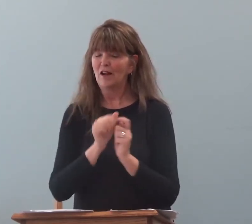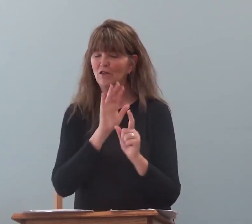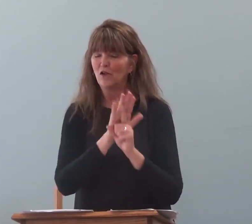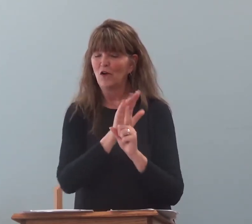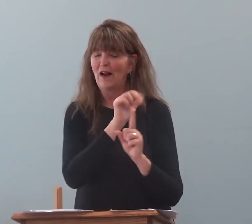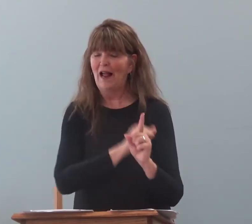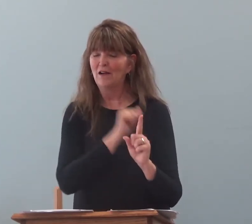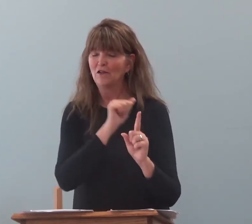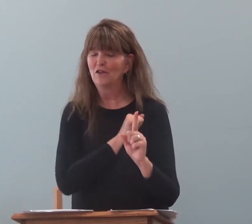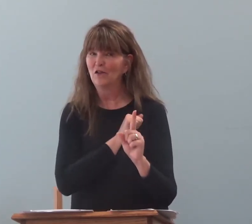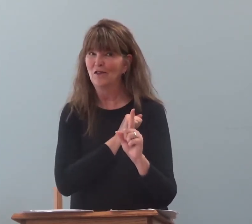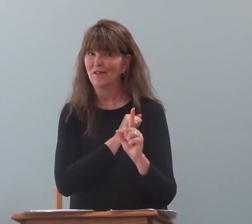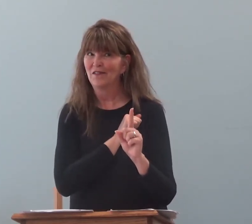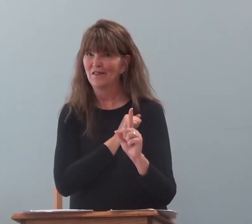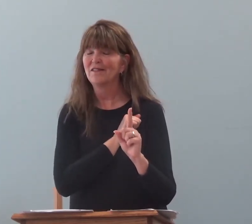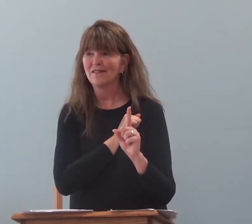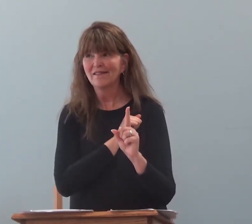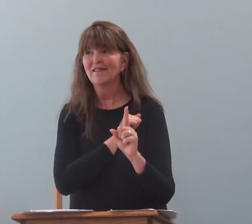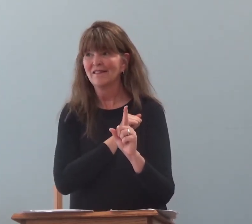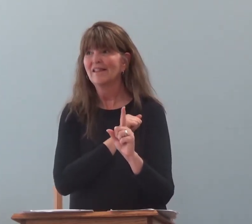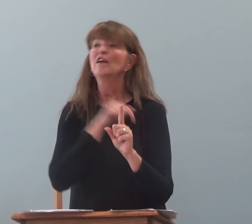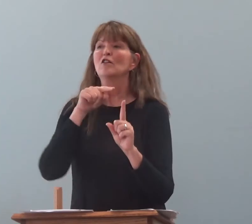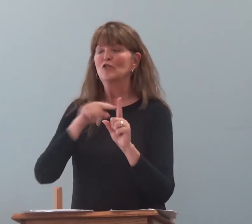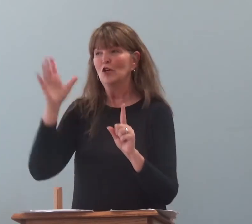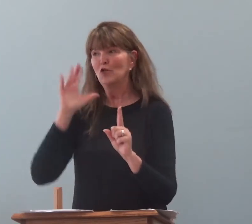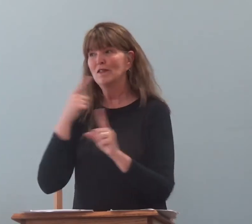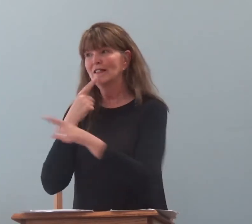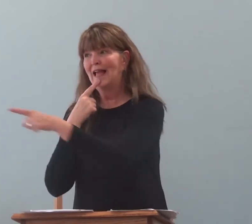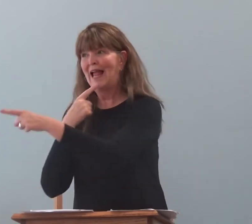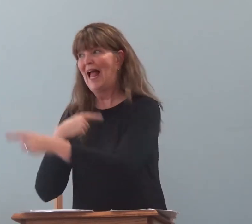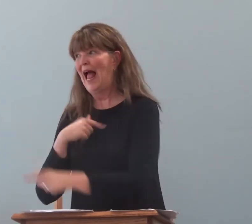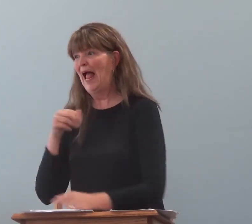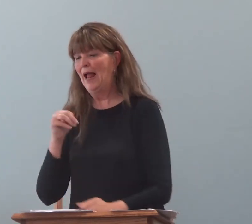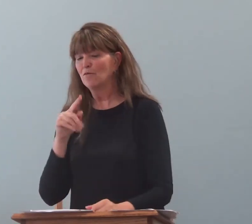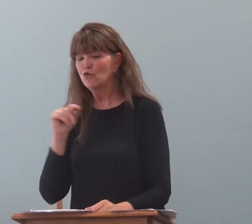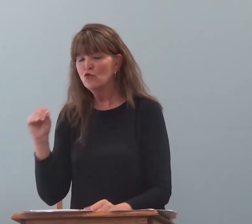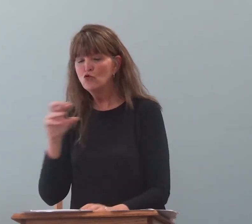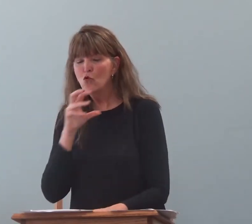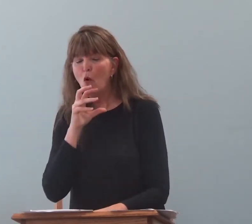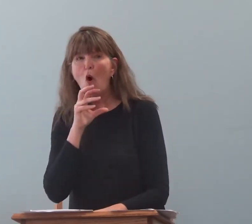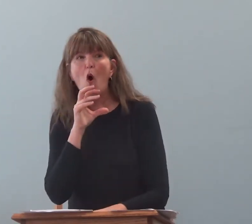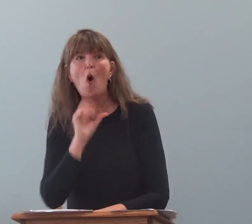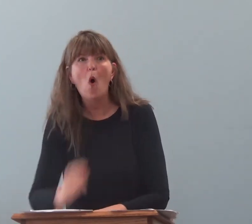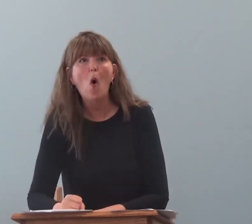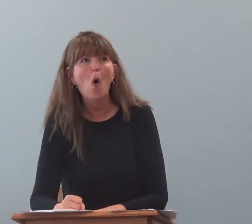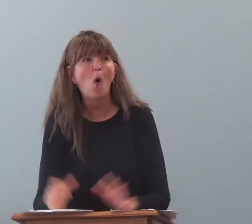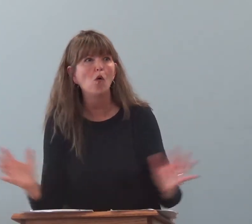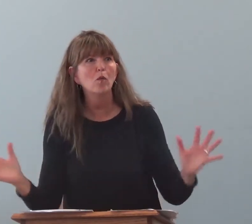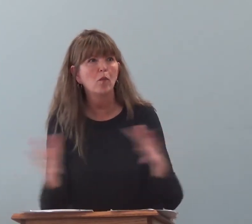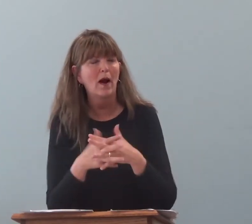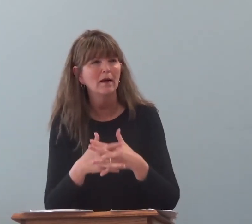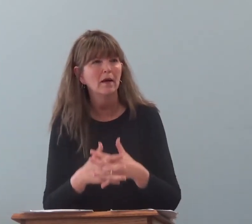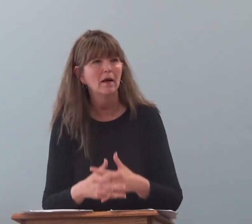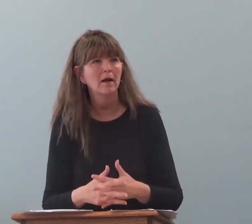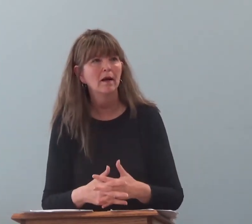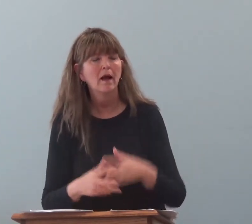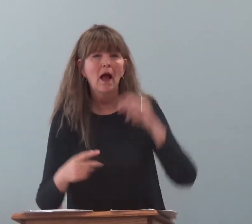Even Sarah had to work on changing her attitude. Because she was saying, I'm too old